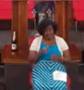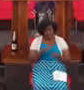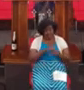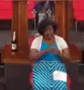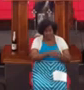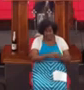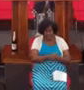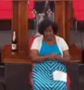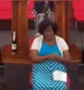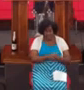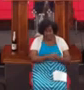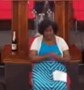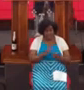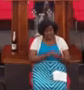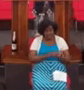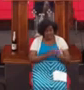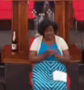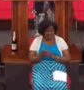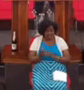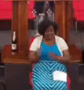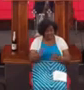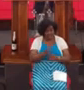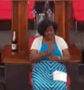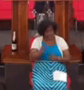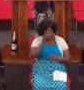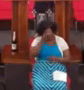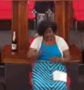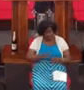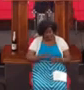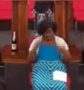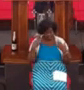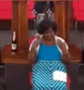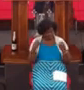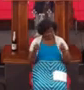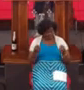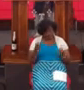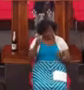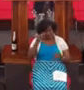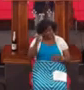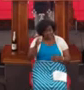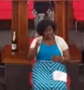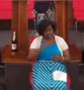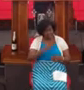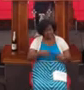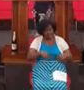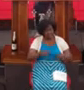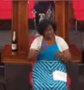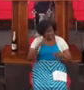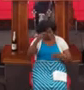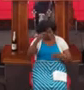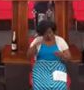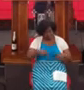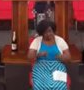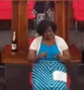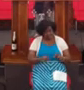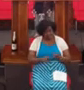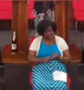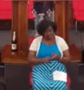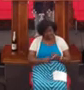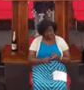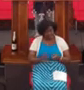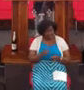hypocrisy, Jesus took the man, healed him, the Bible said, and let him go. The Bible